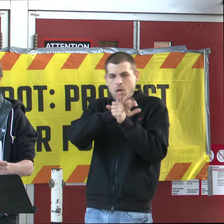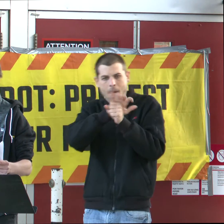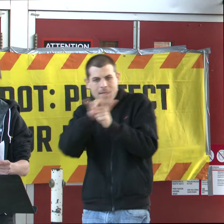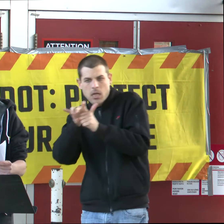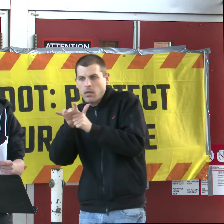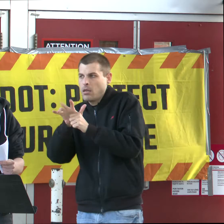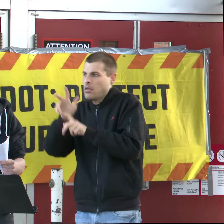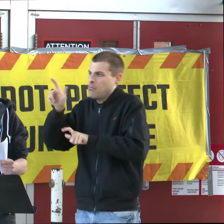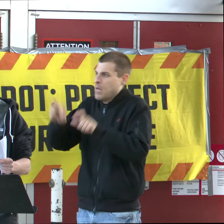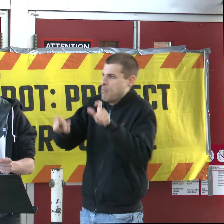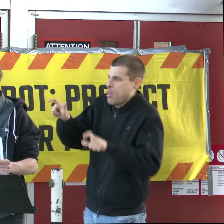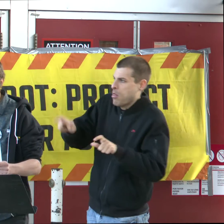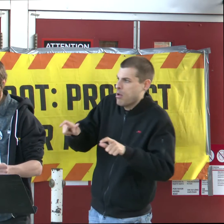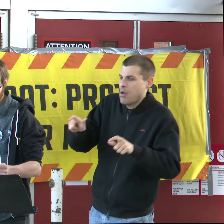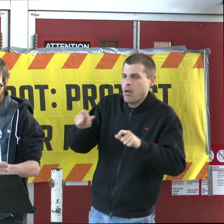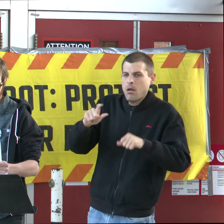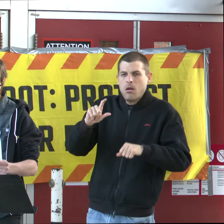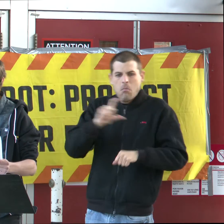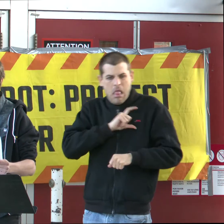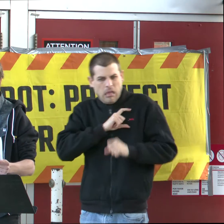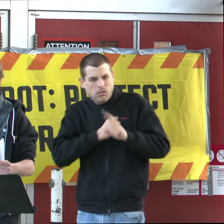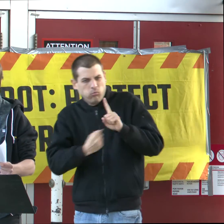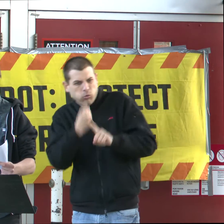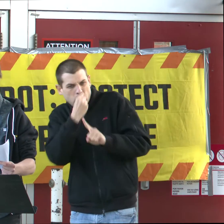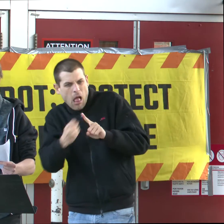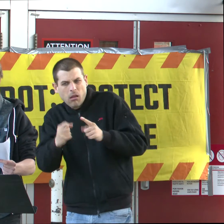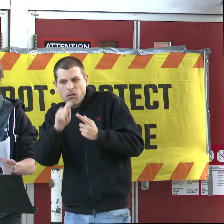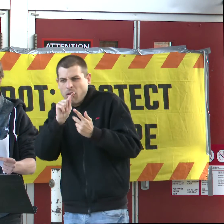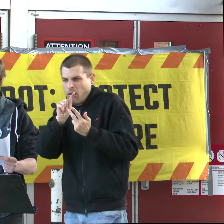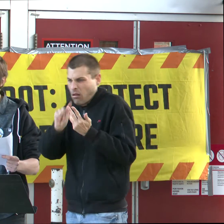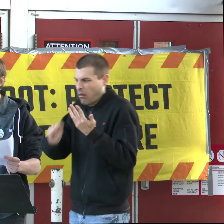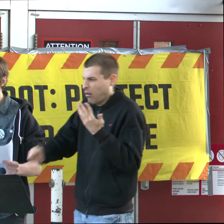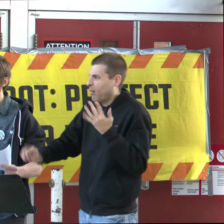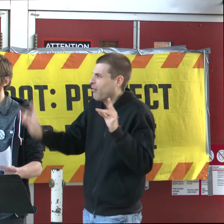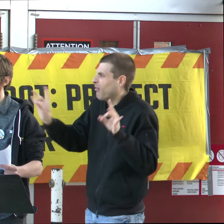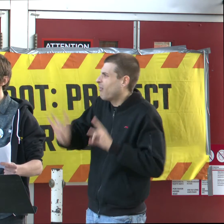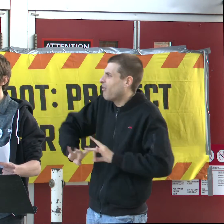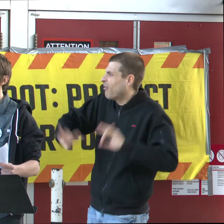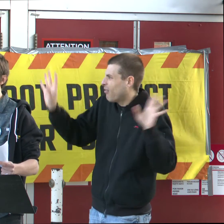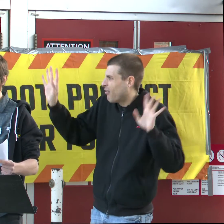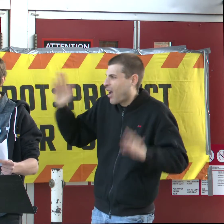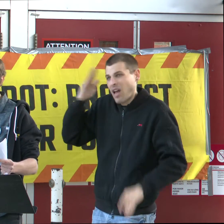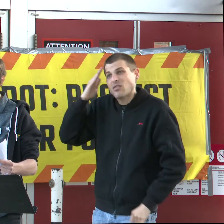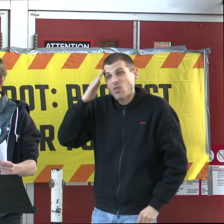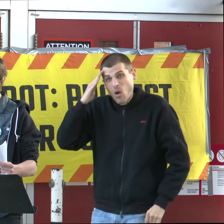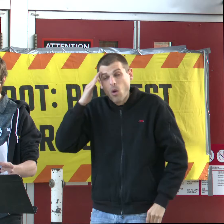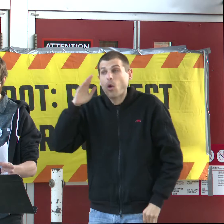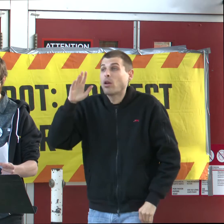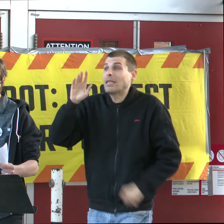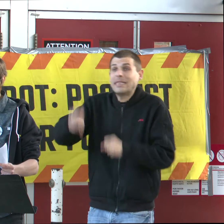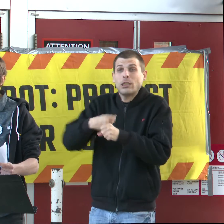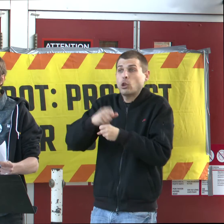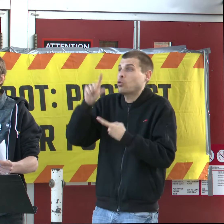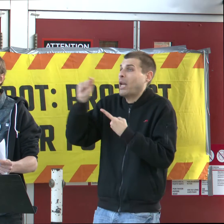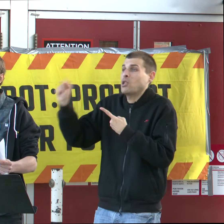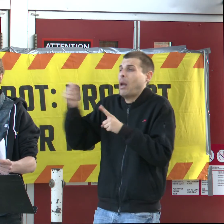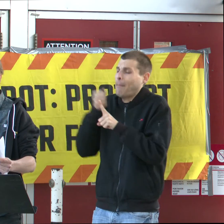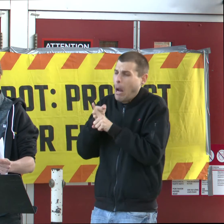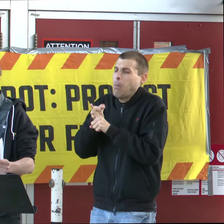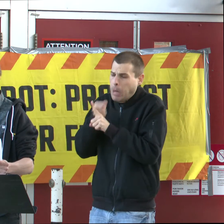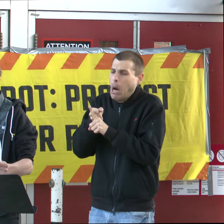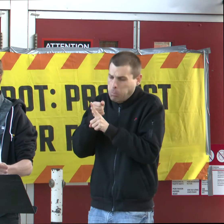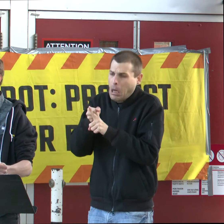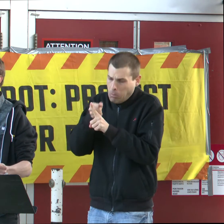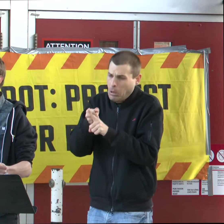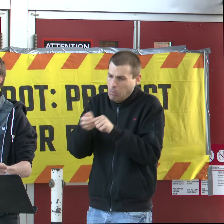about COVID, worried about police brutality, worried about all of those that are most vulnerable and everything that 2020 was throwing at us. It's